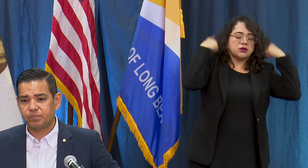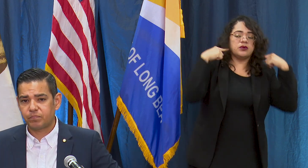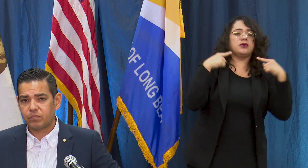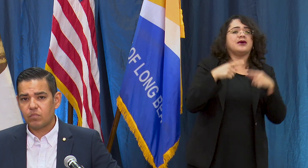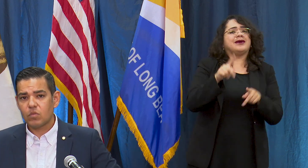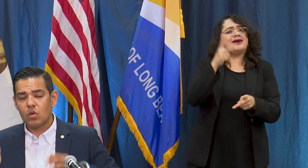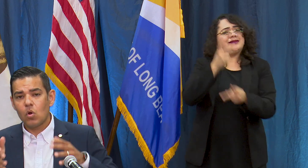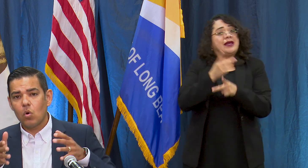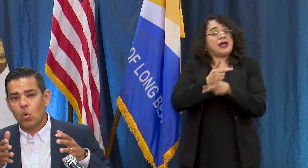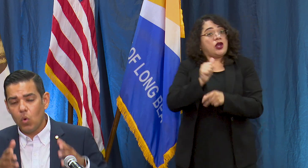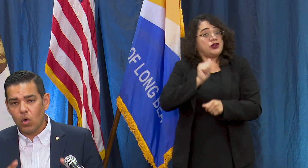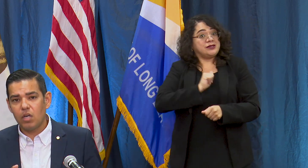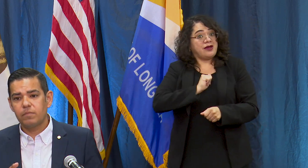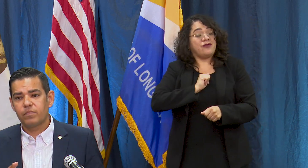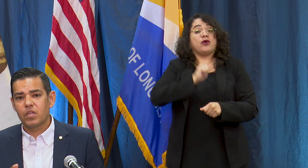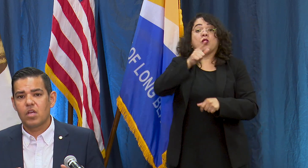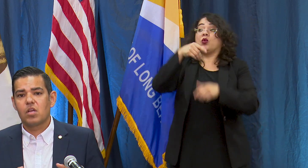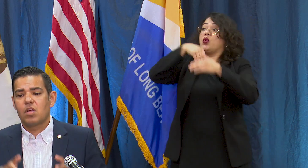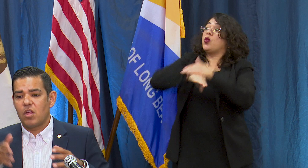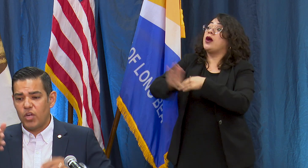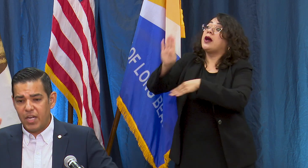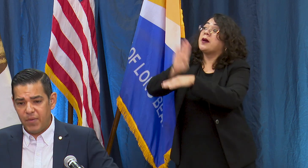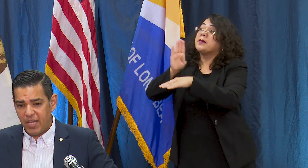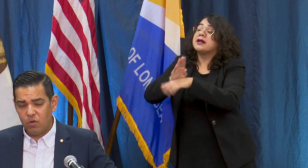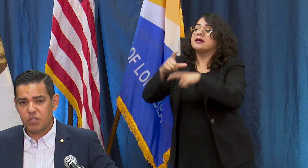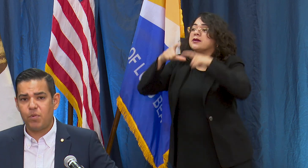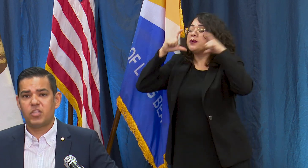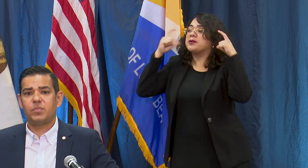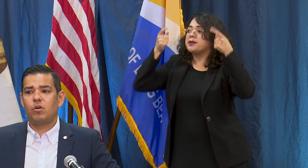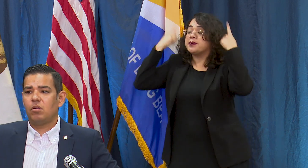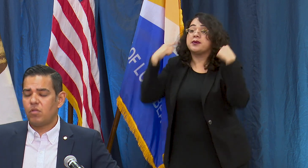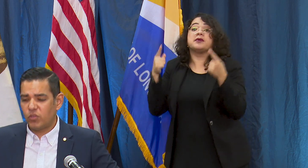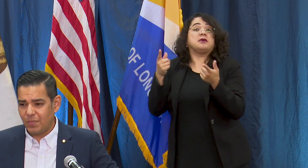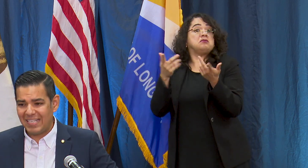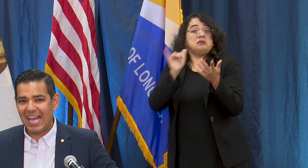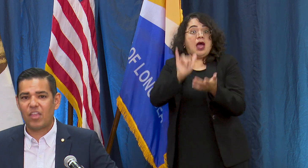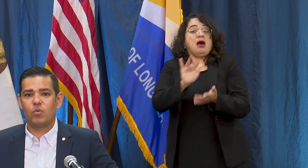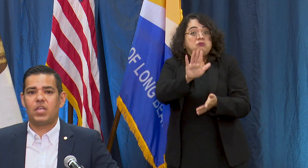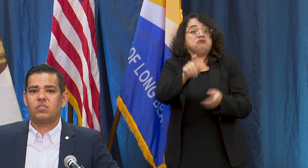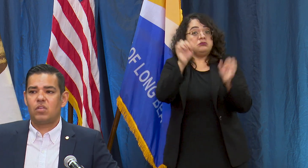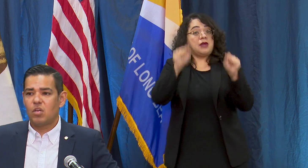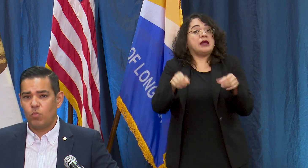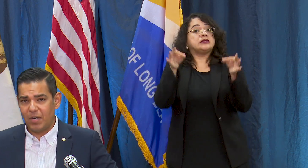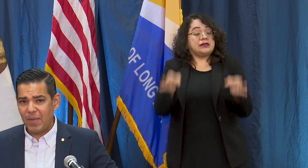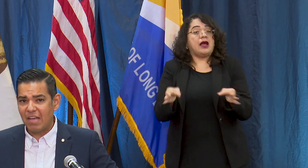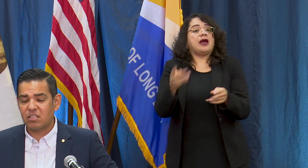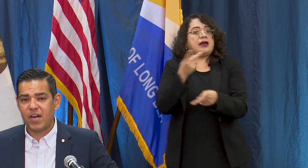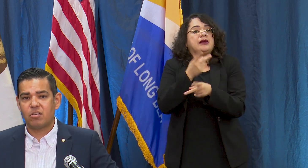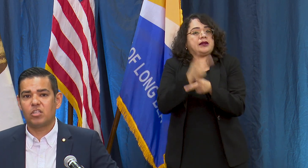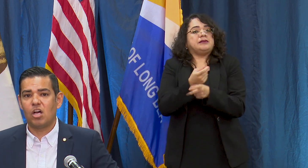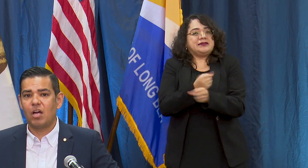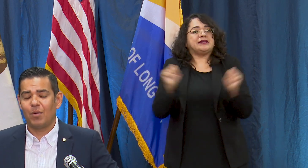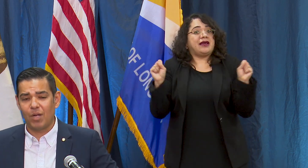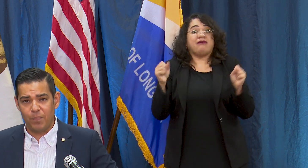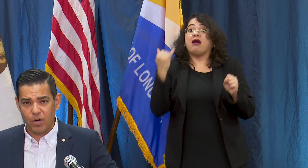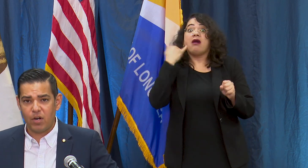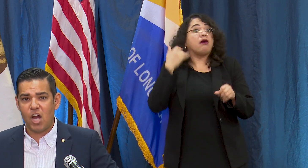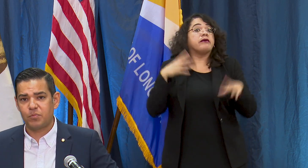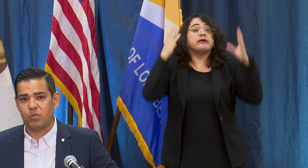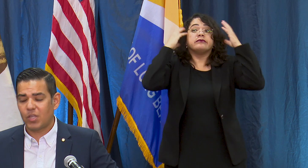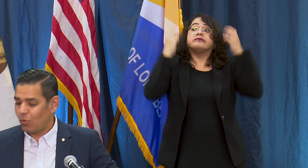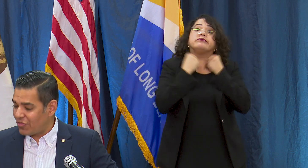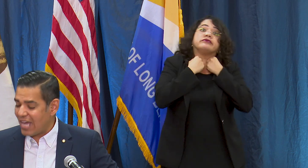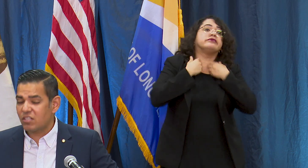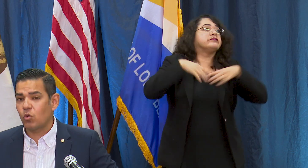themselves. Or they're going to be irresponsible. There's going to be gatherings. We're going to pass the virus along, and we're going to burden